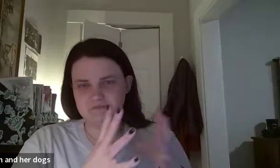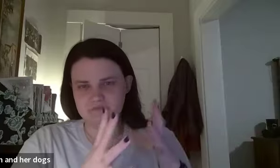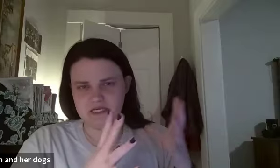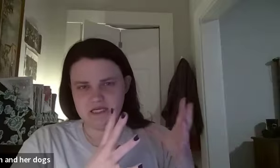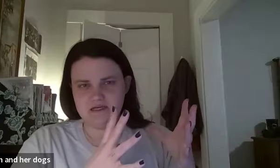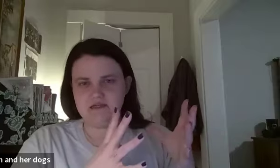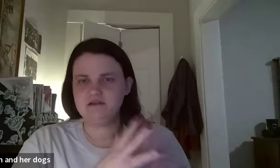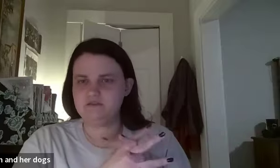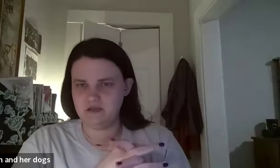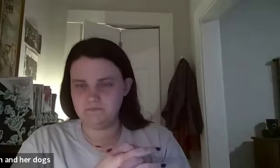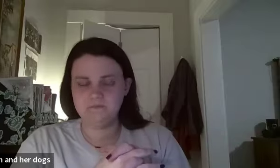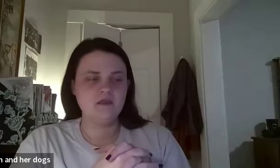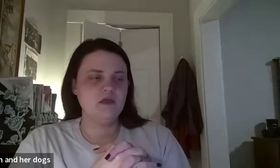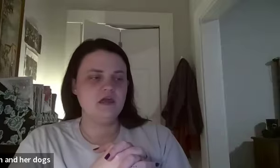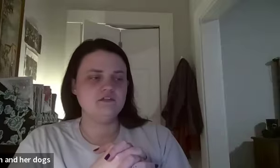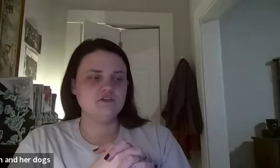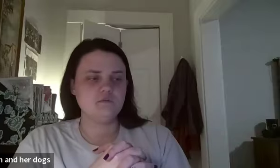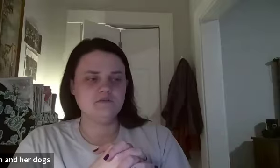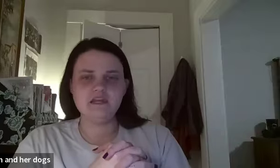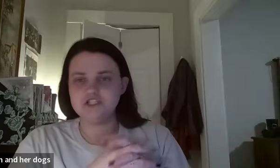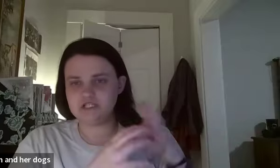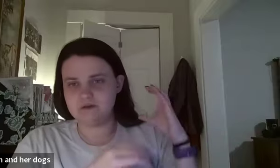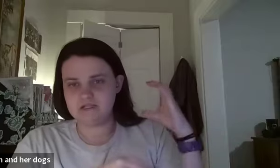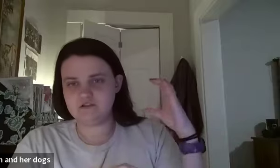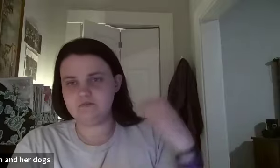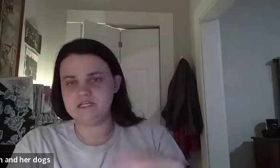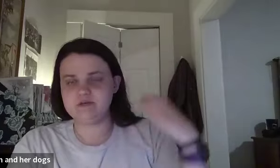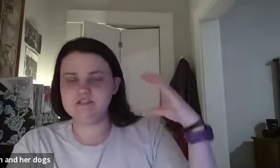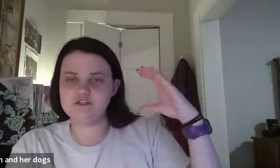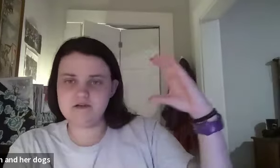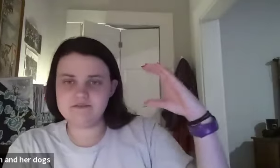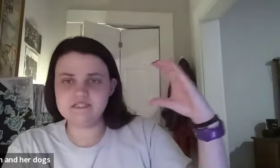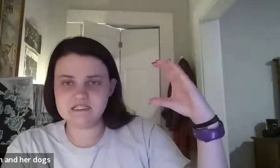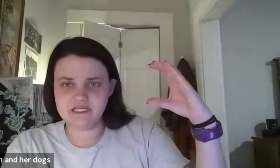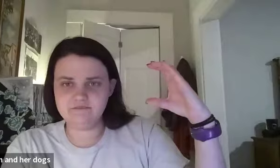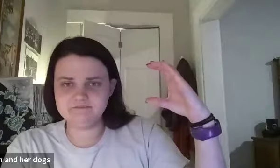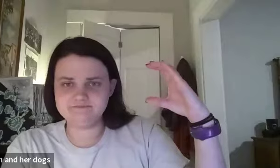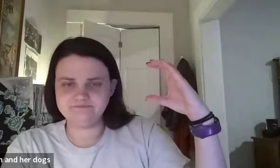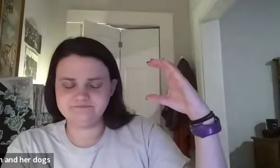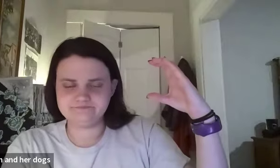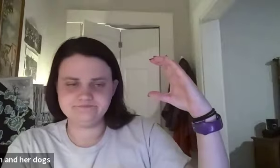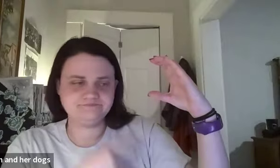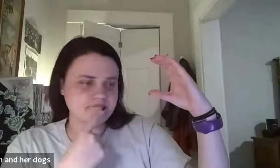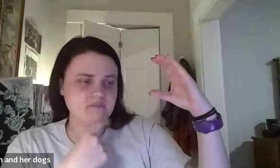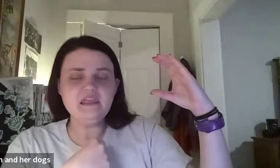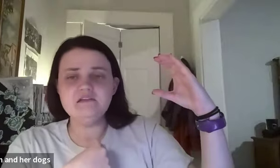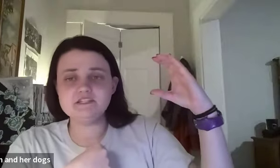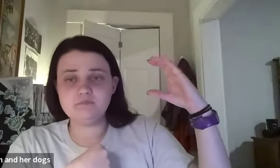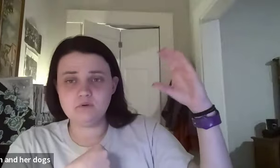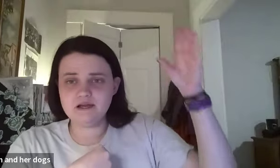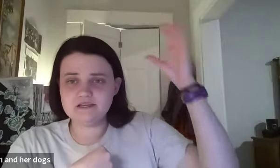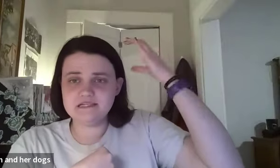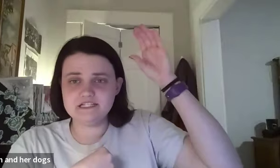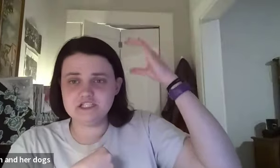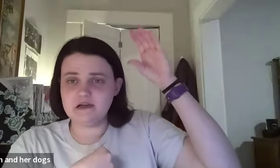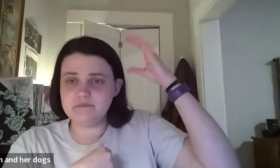a big thing. And so with that, it just depends on the placement. So you have the C. If it's a boy cousin, it's just up